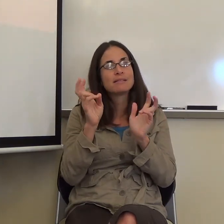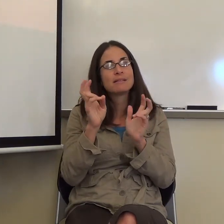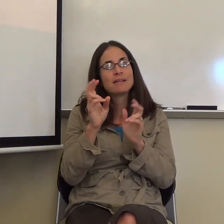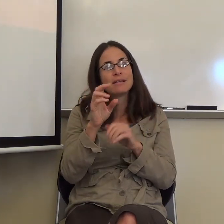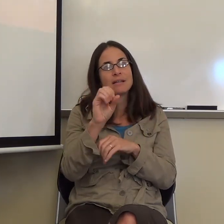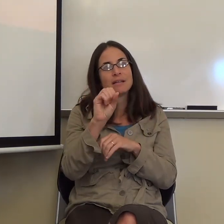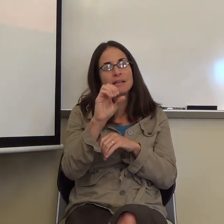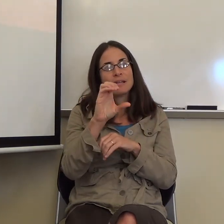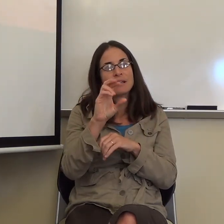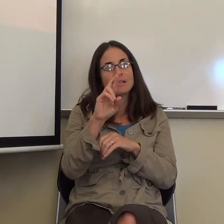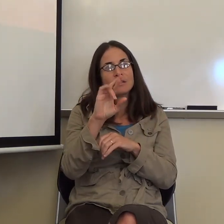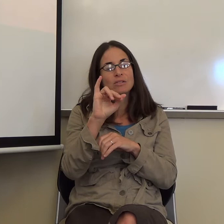notes.